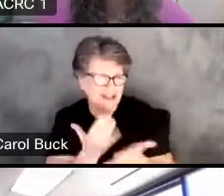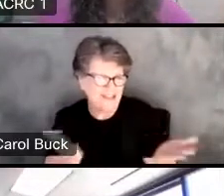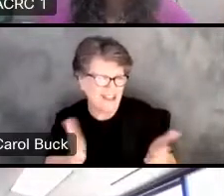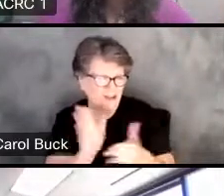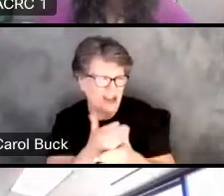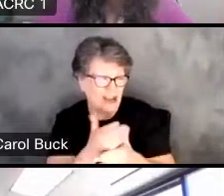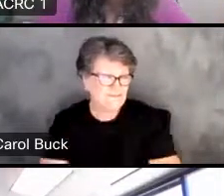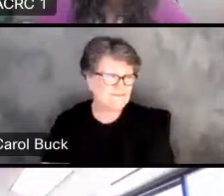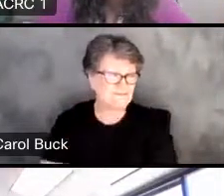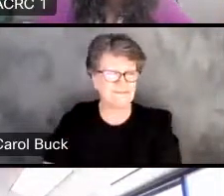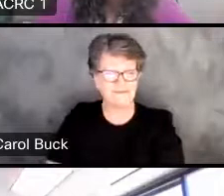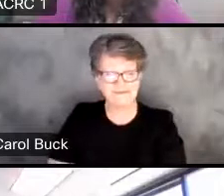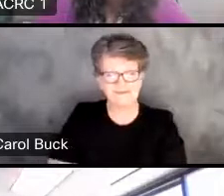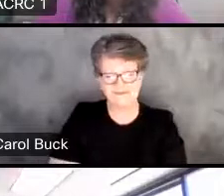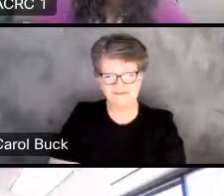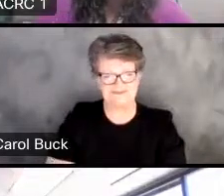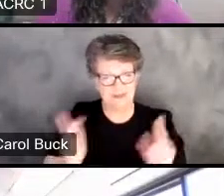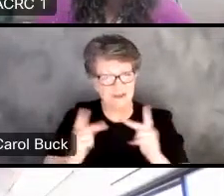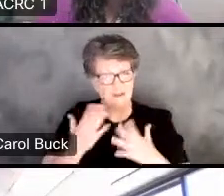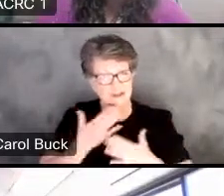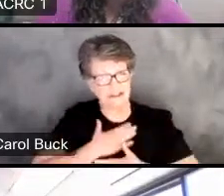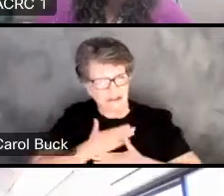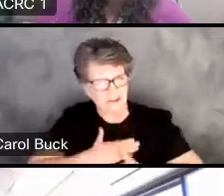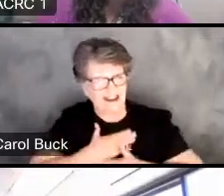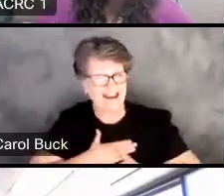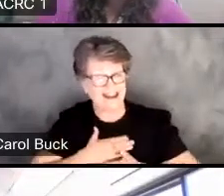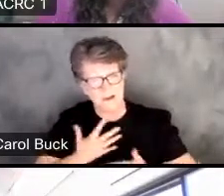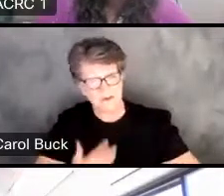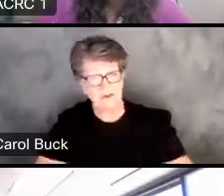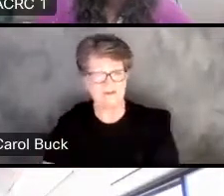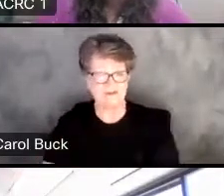heard of? People enjoying or?